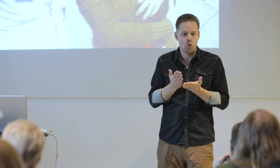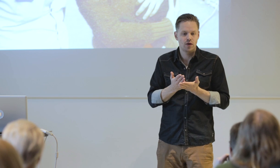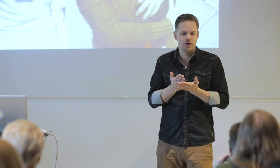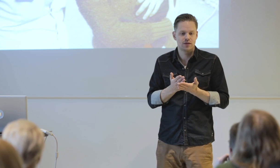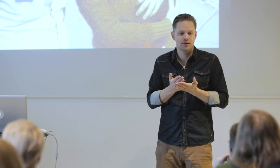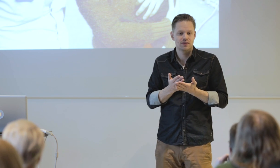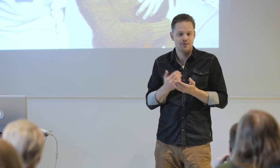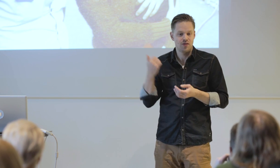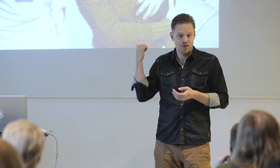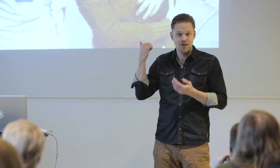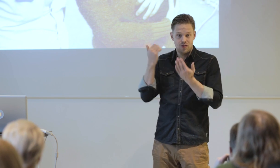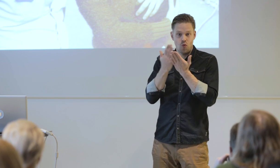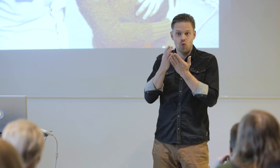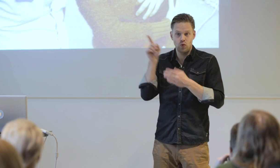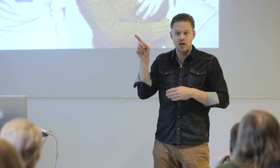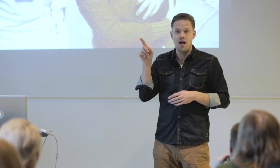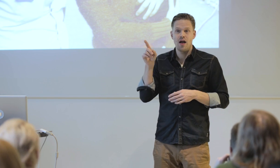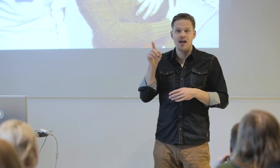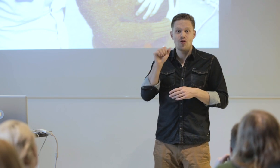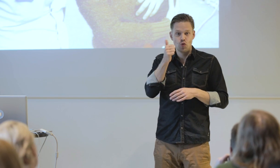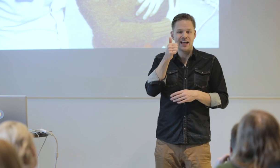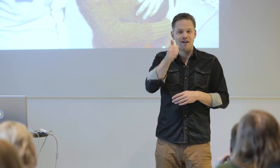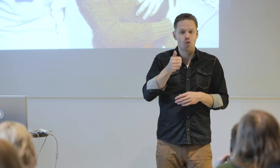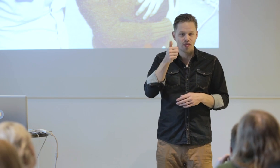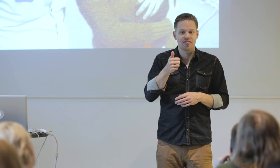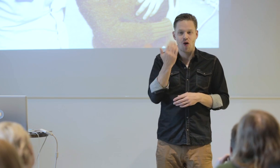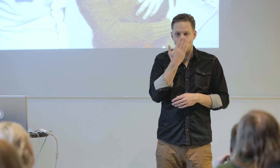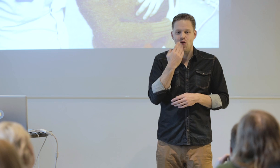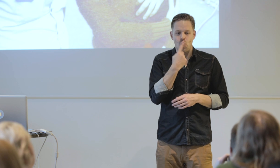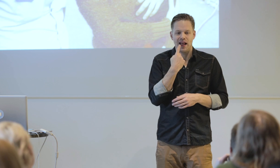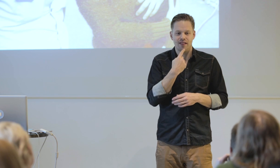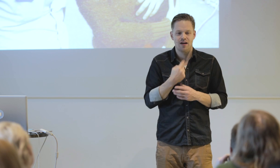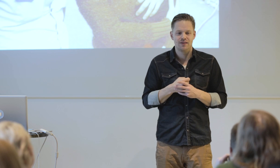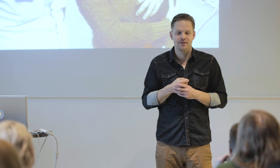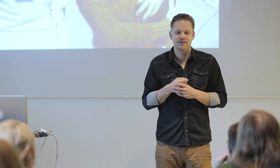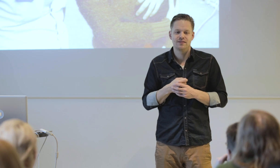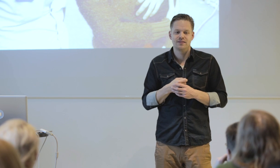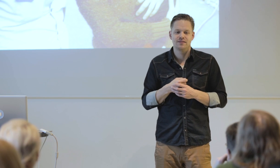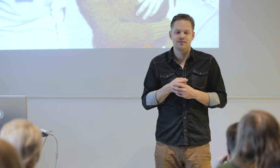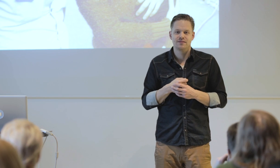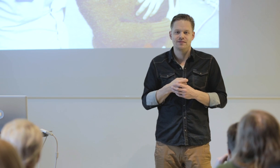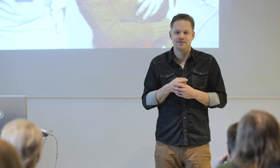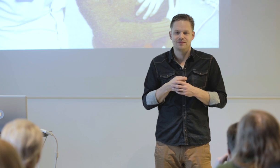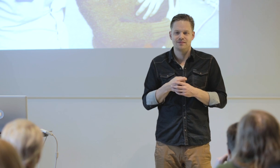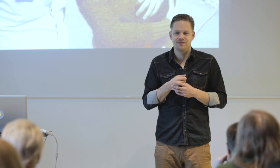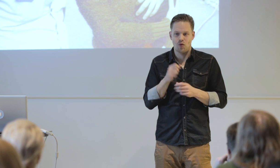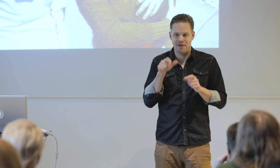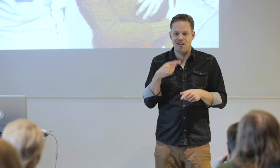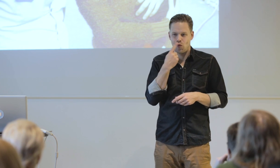she went to Kaisaniemi school here in Helsinki. And for 9 years, she had to just lip read, not use sign language at all.